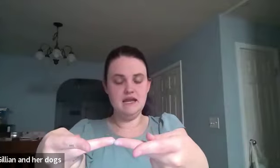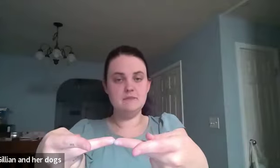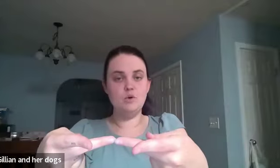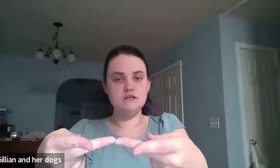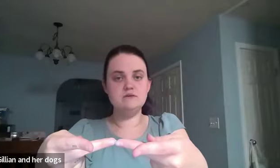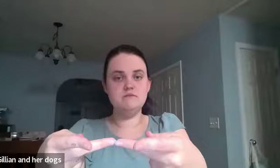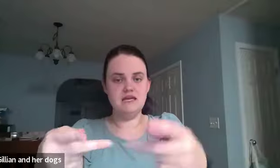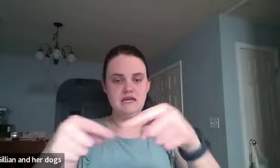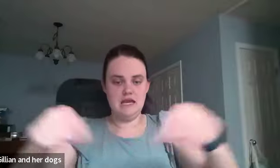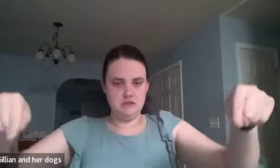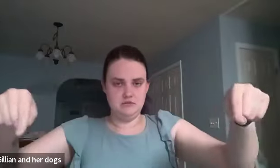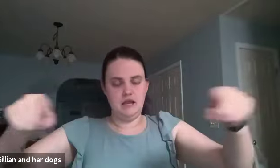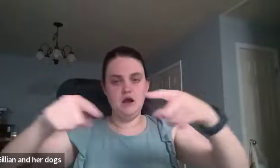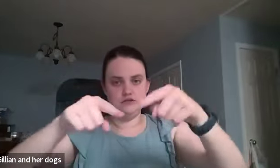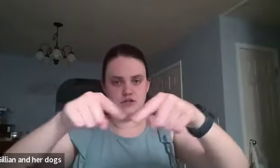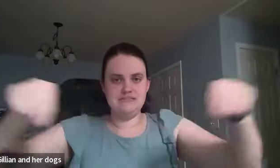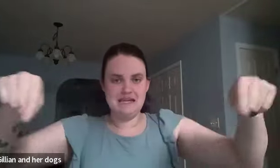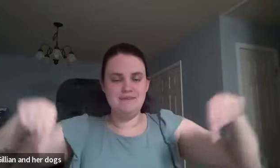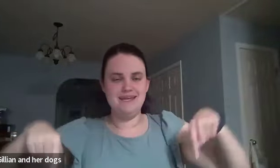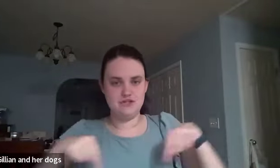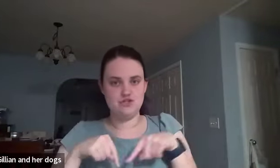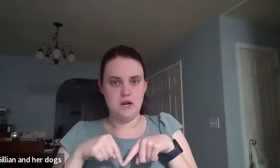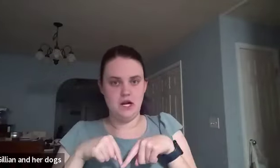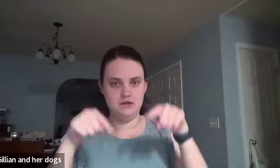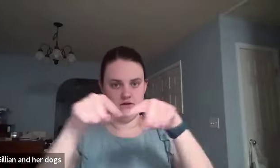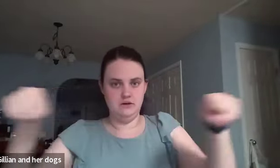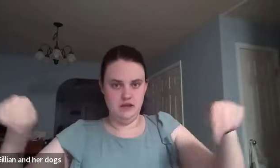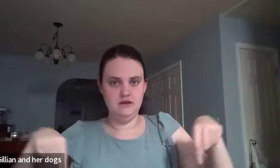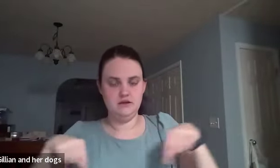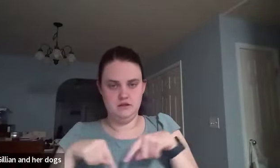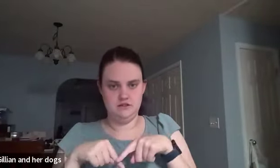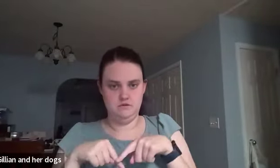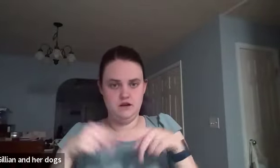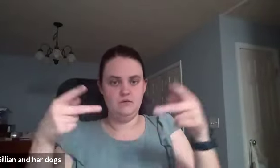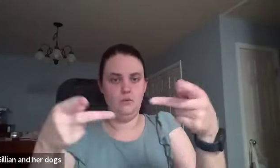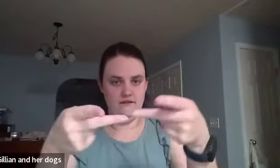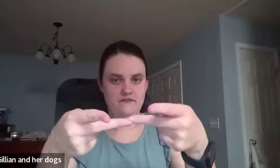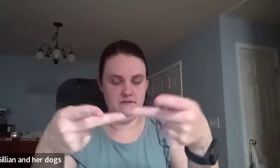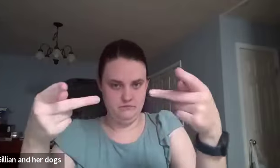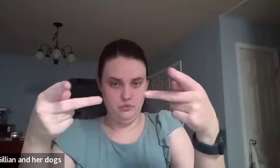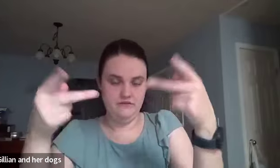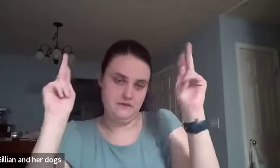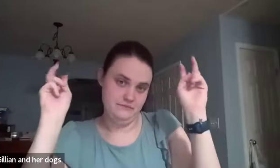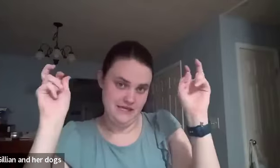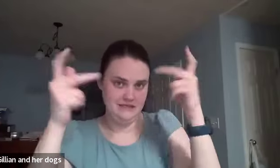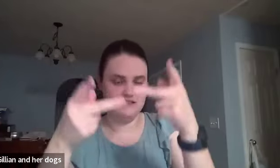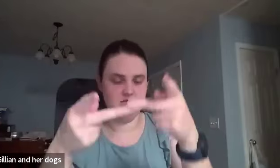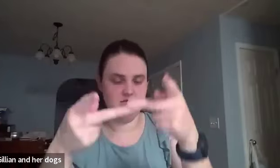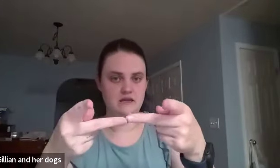And I'm going to be making like I'll show you. It's like I'm making a square, okay? Square with the P's,